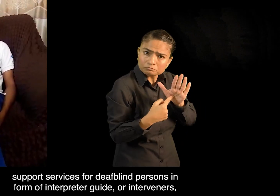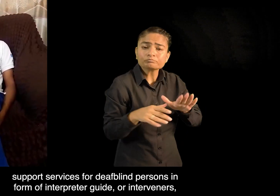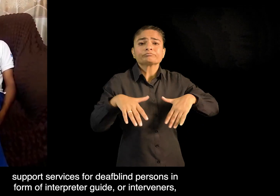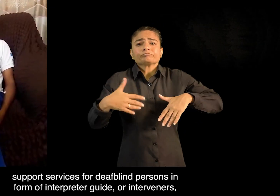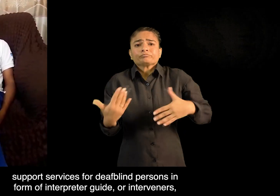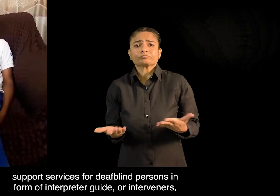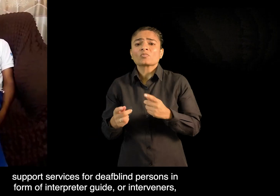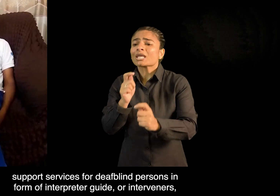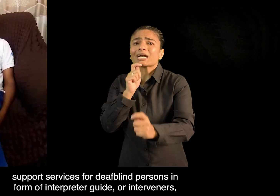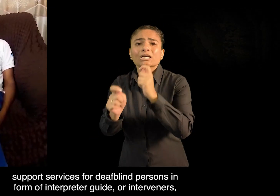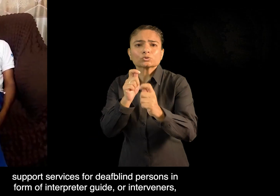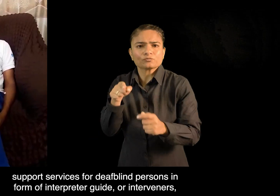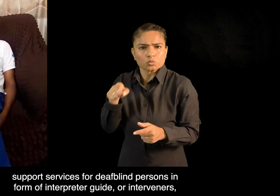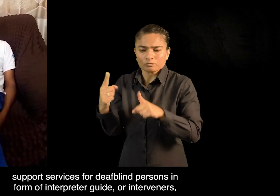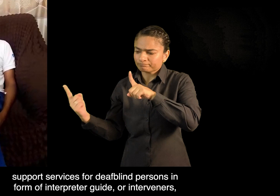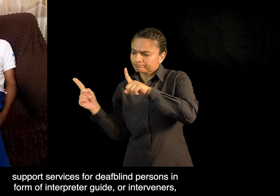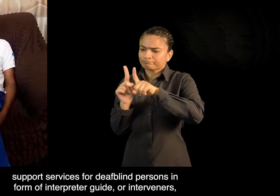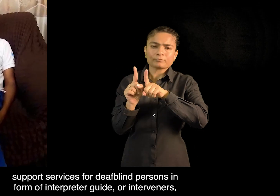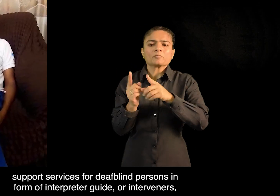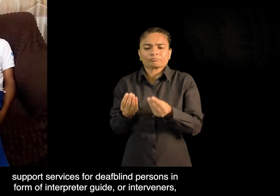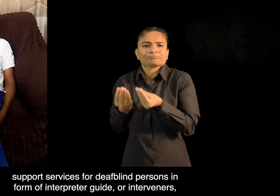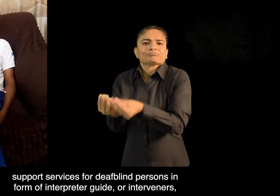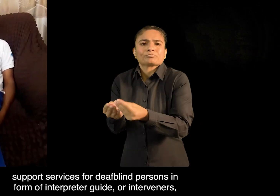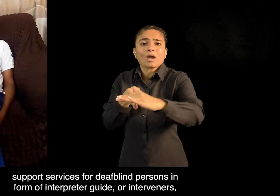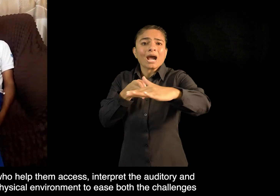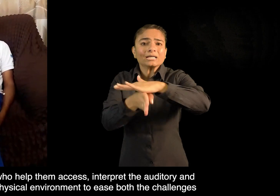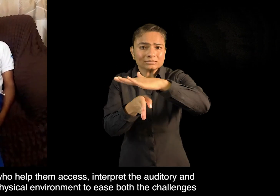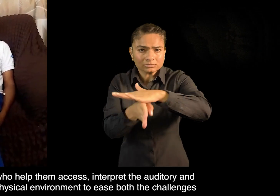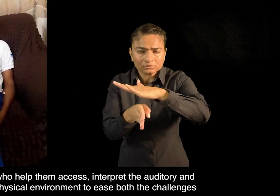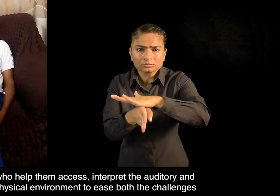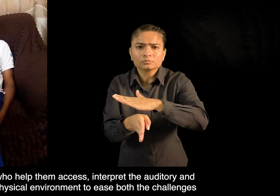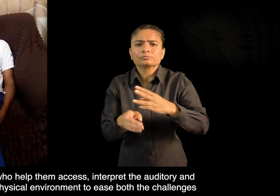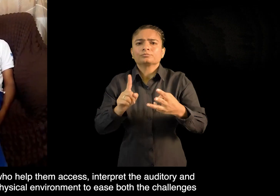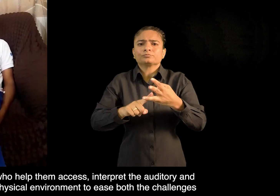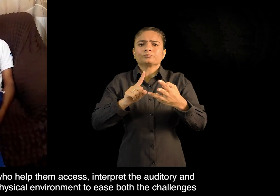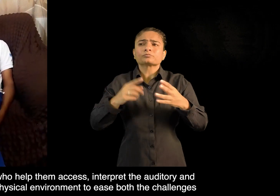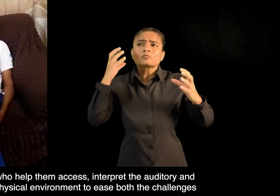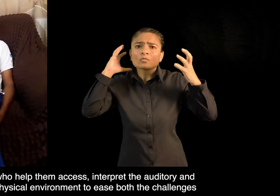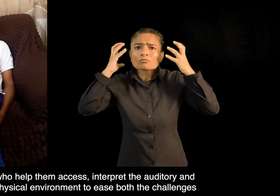interpreter guide or interveners who help them